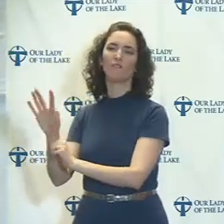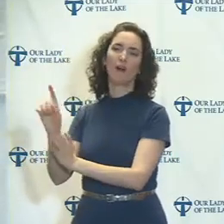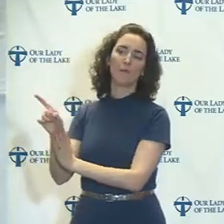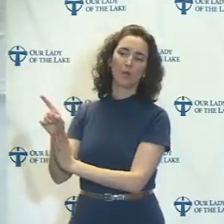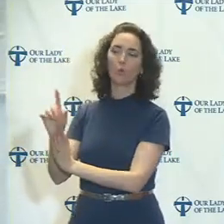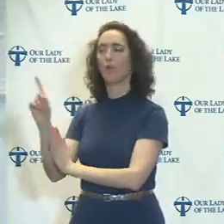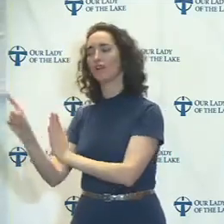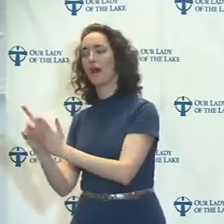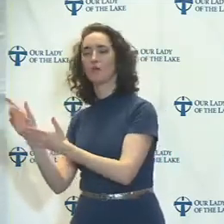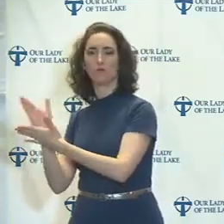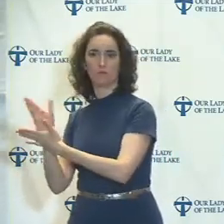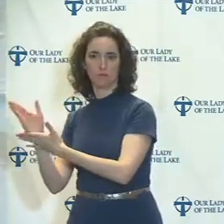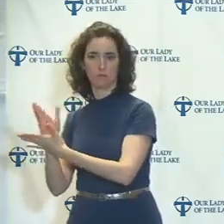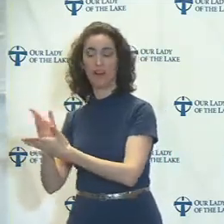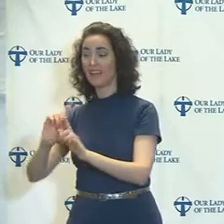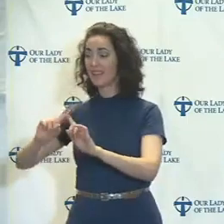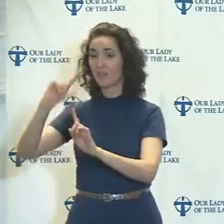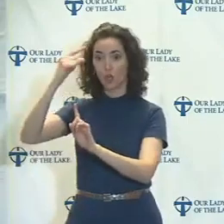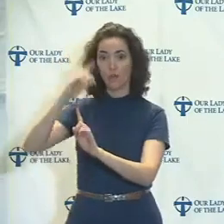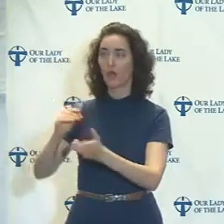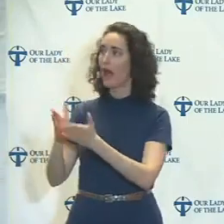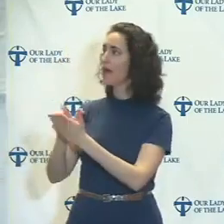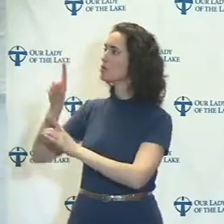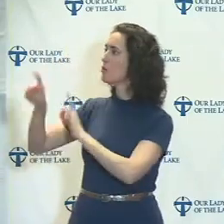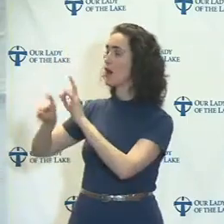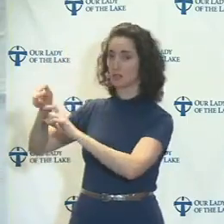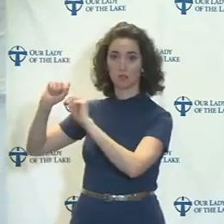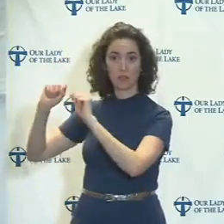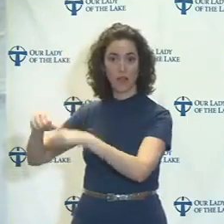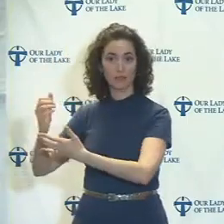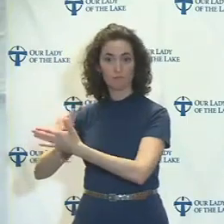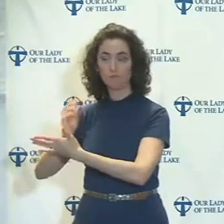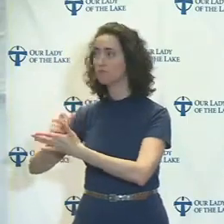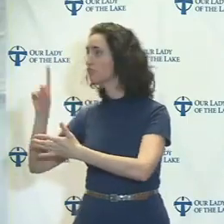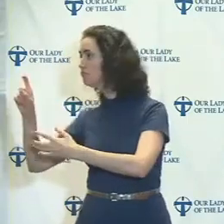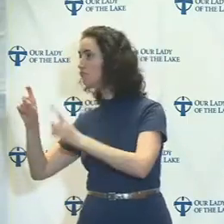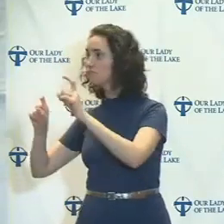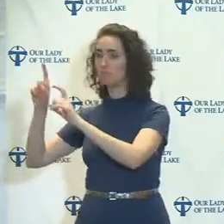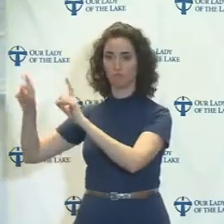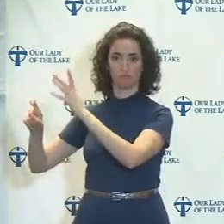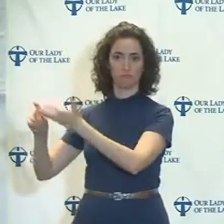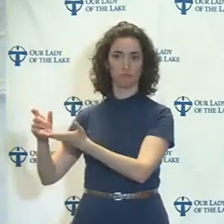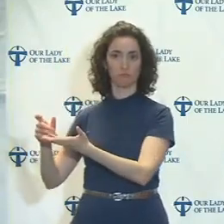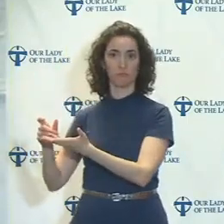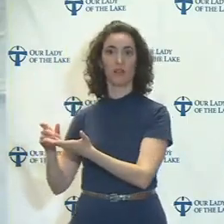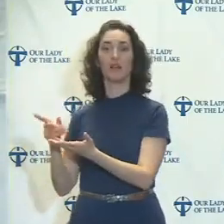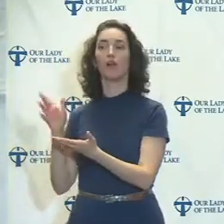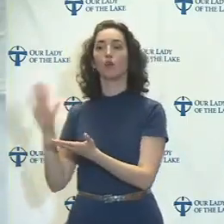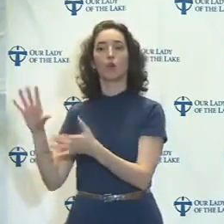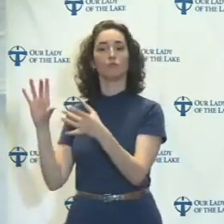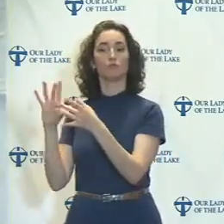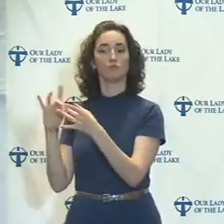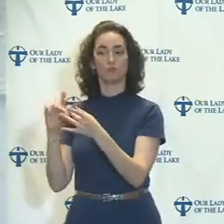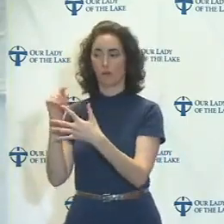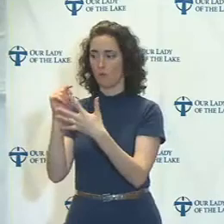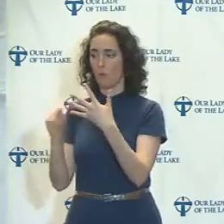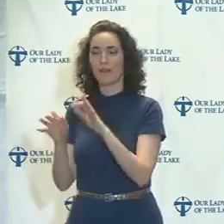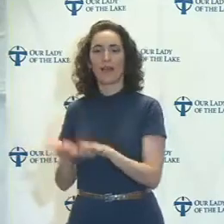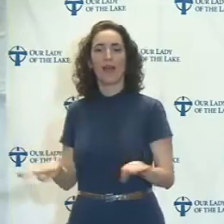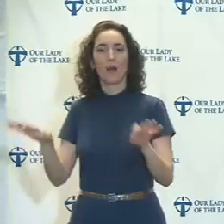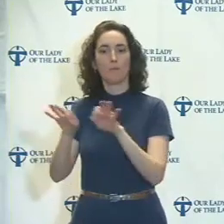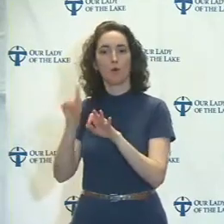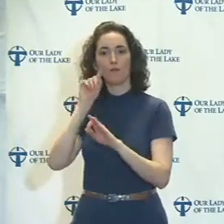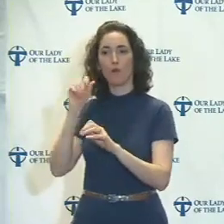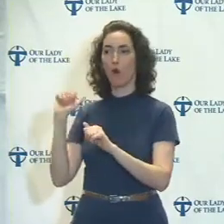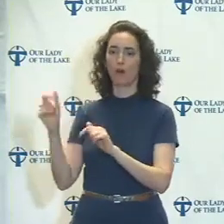hour, and governors are able to ask questions, and they brief things that are obviously very important to the states,